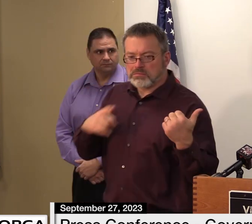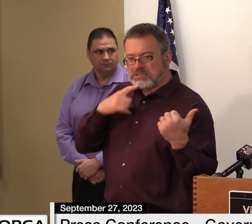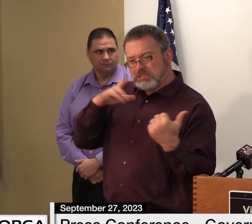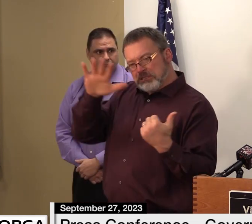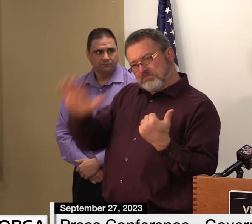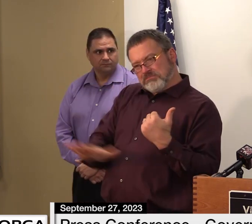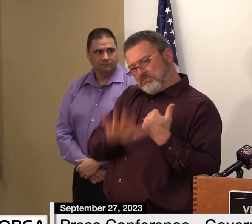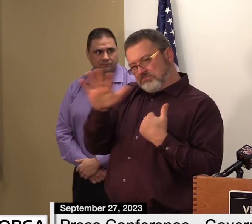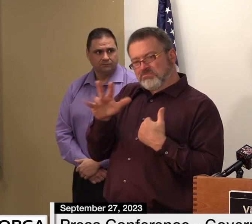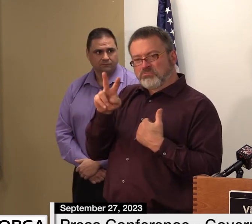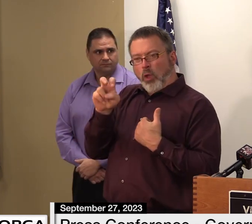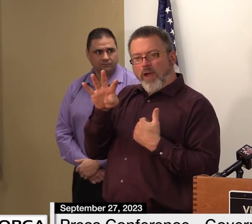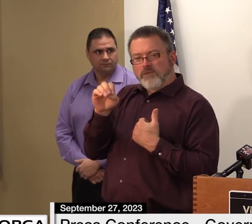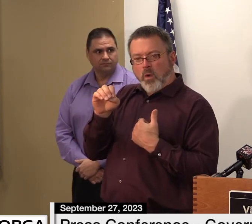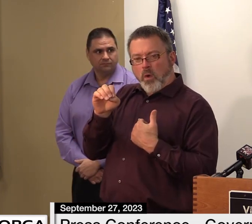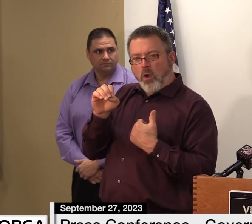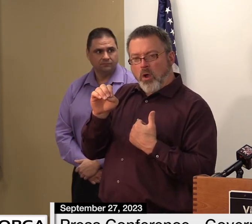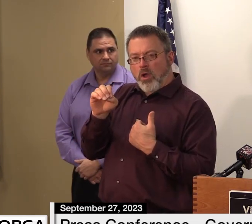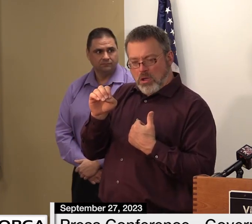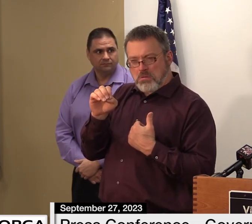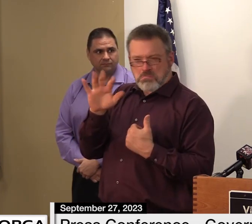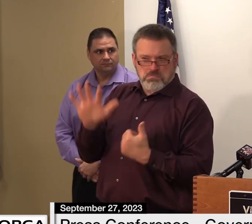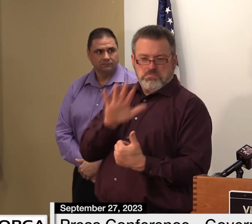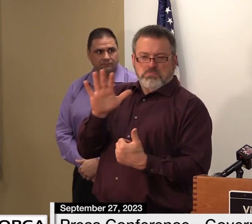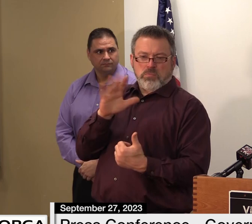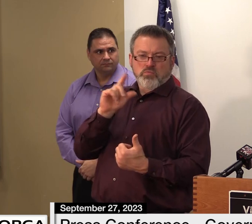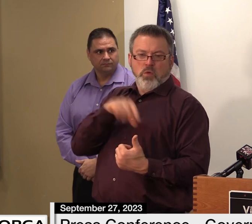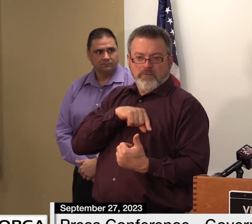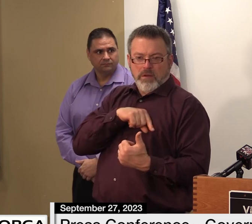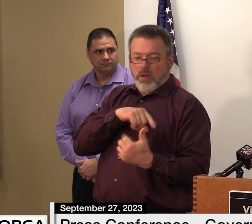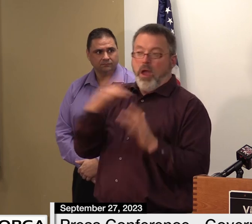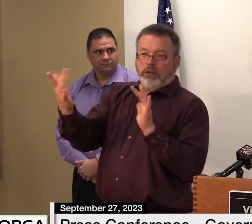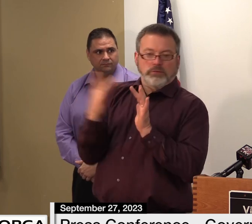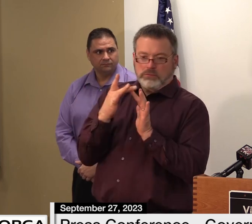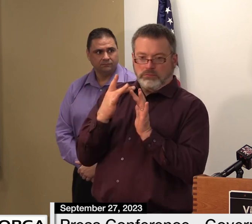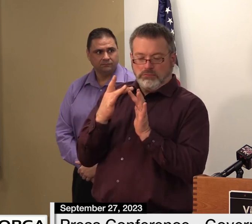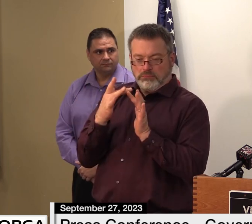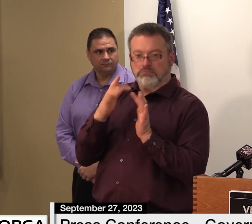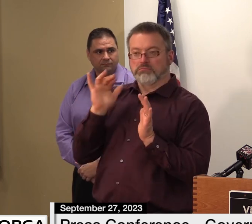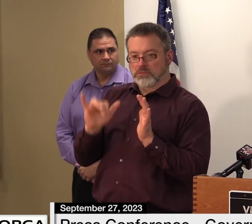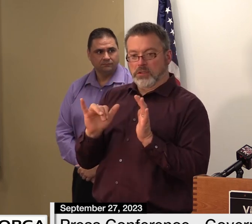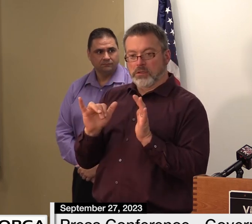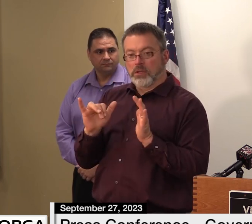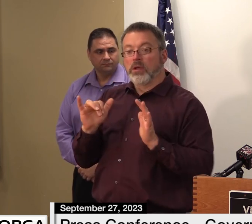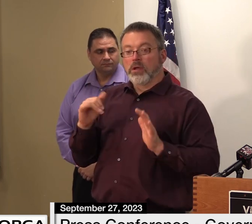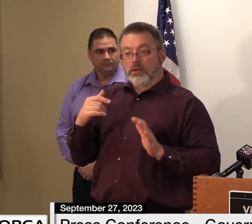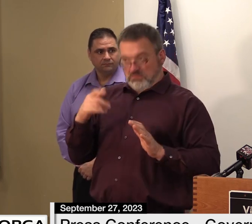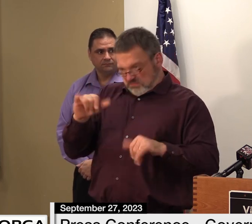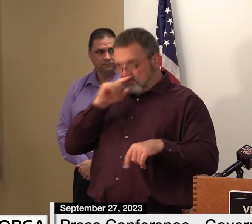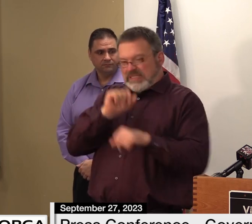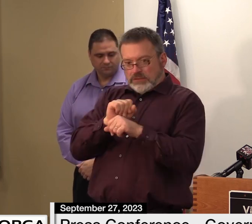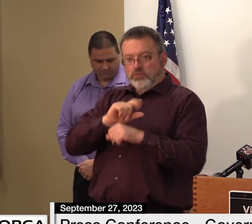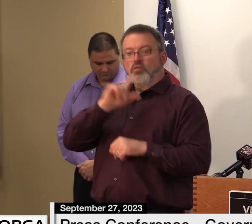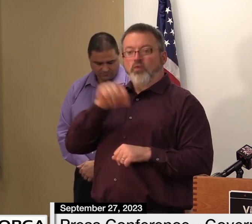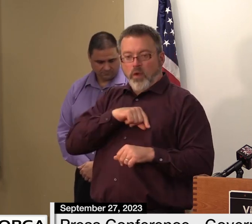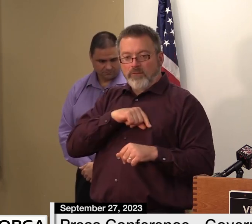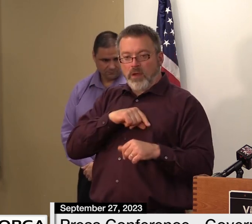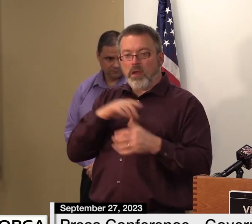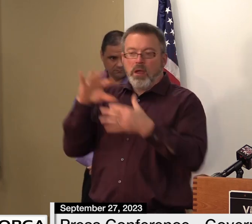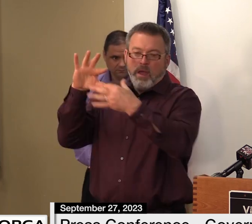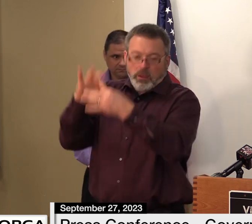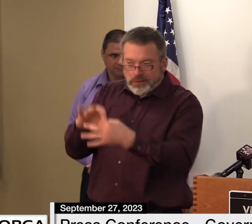240-ish that have reached out to that qualify either for destroyed homes